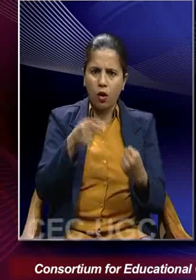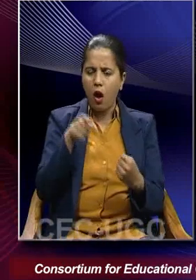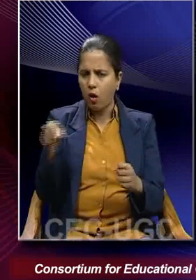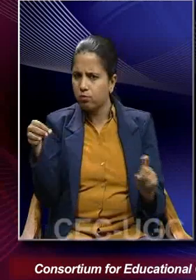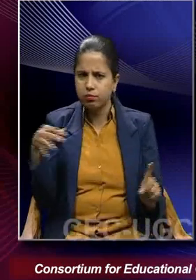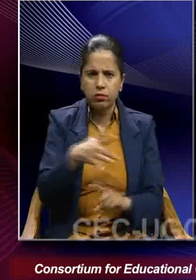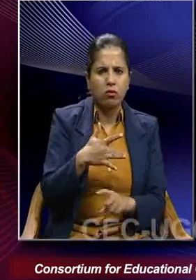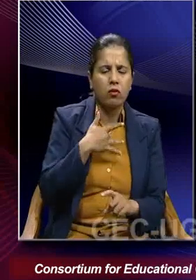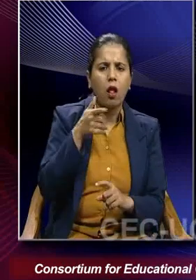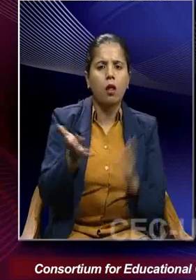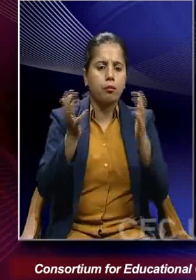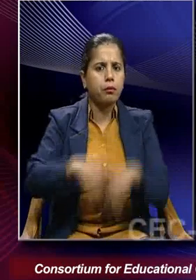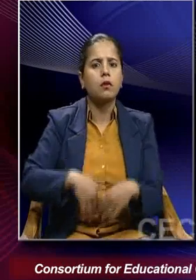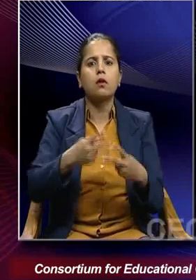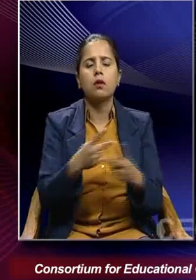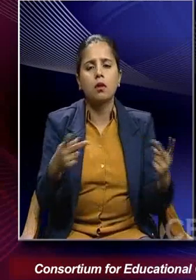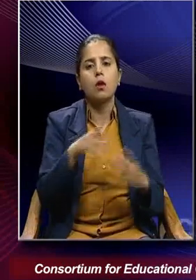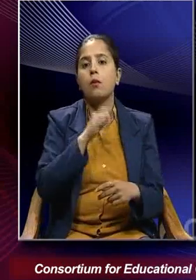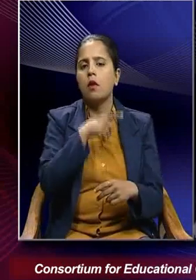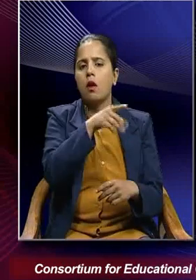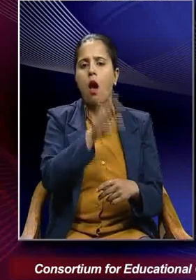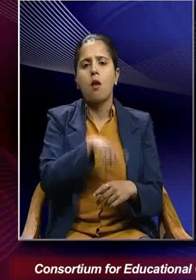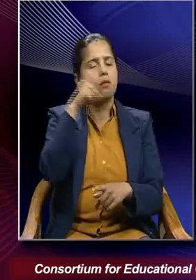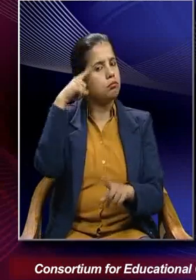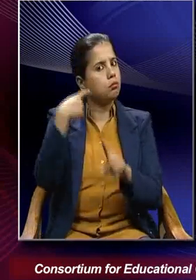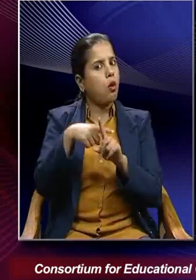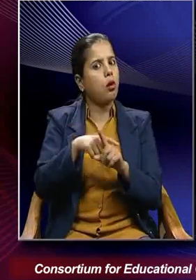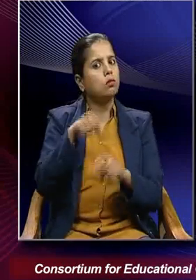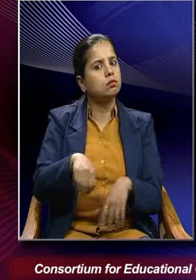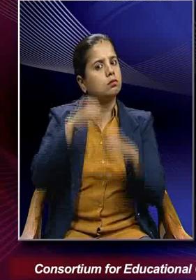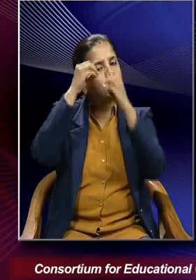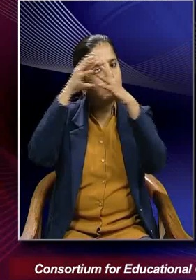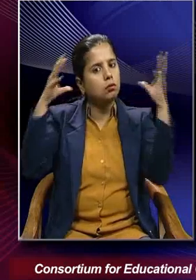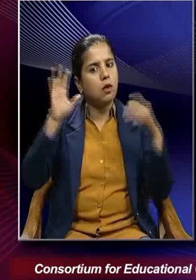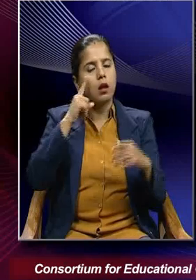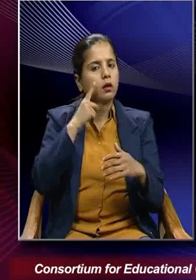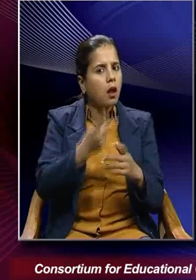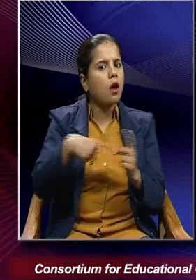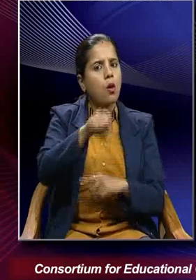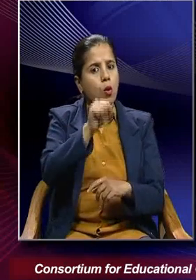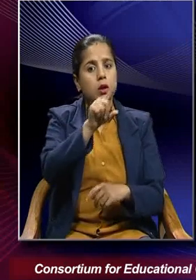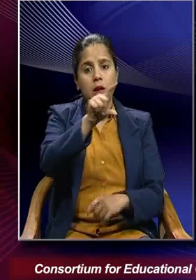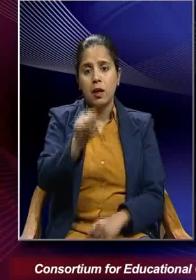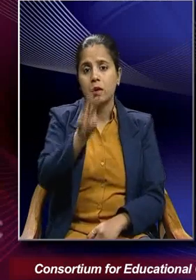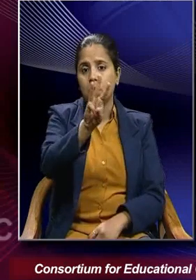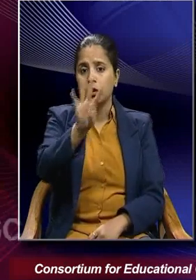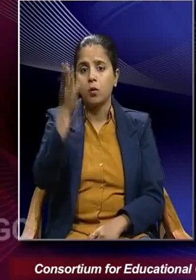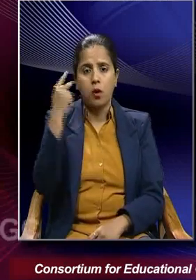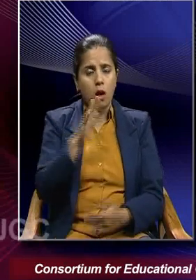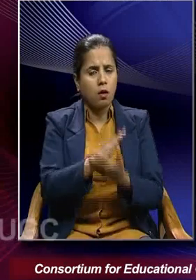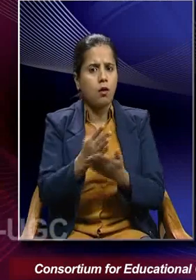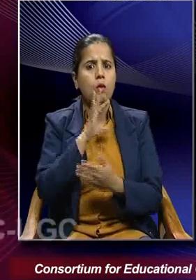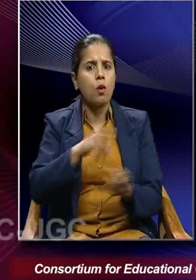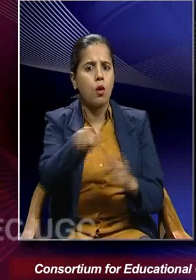he was a true pragmatist from that point of view, and he had that kind of an apprehension as early as 1934 that